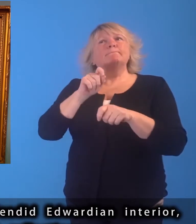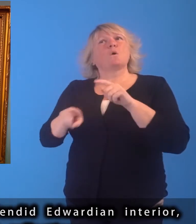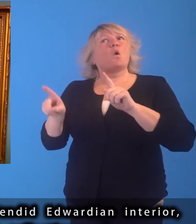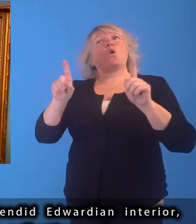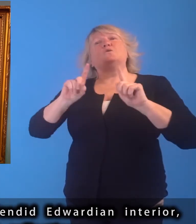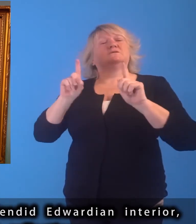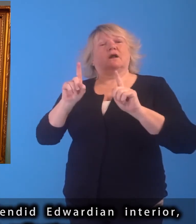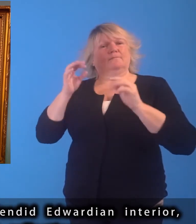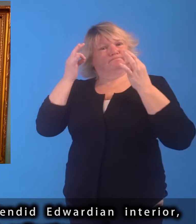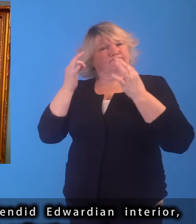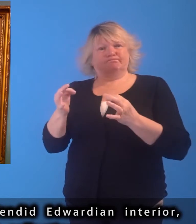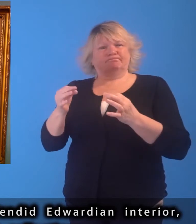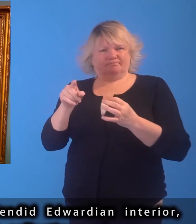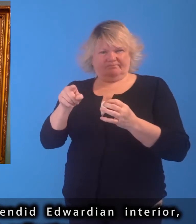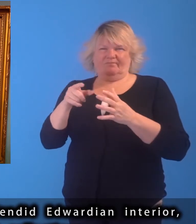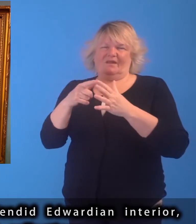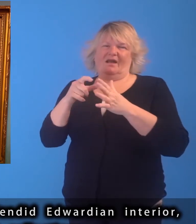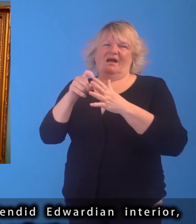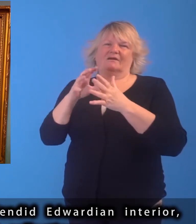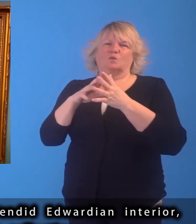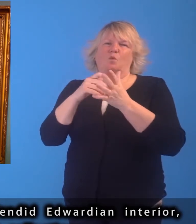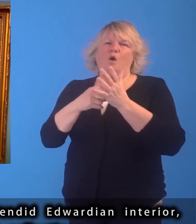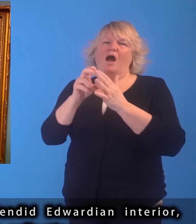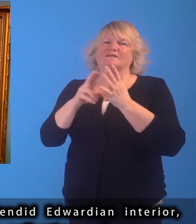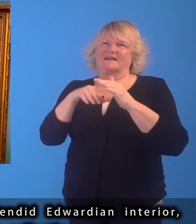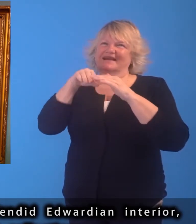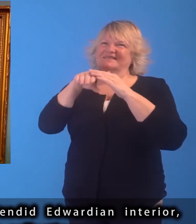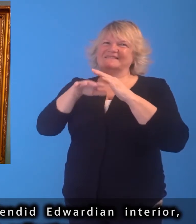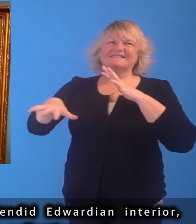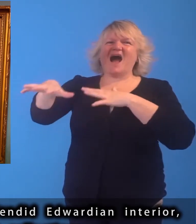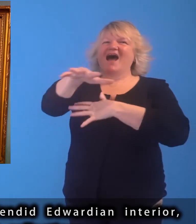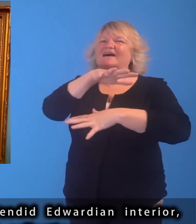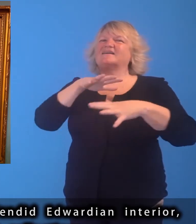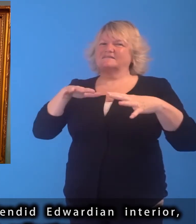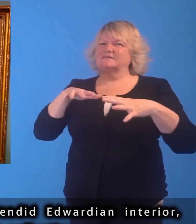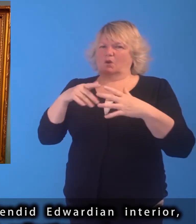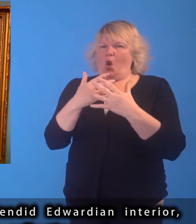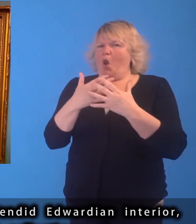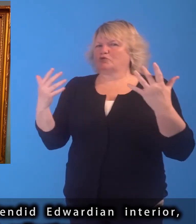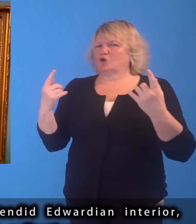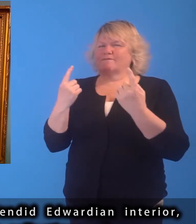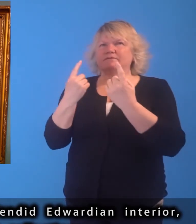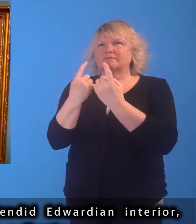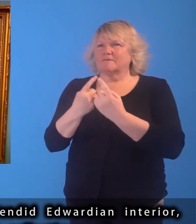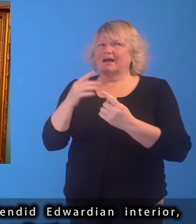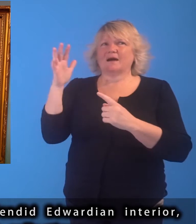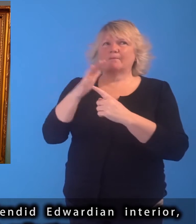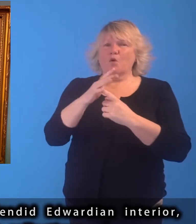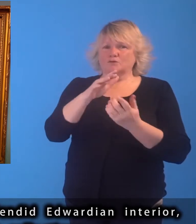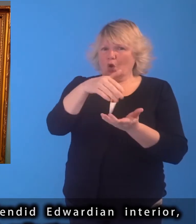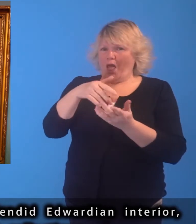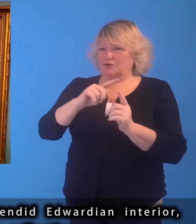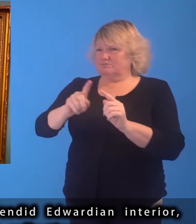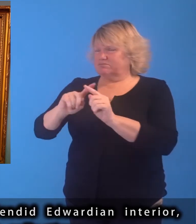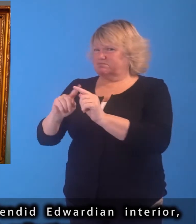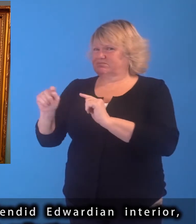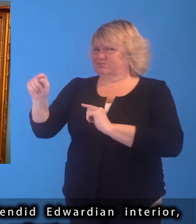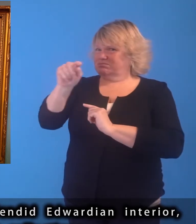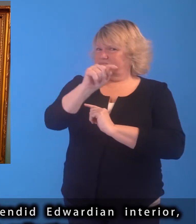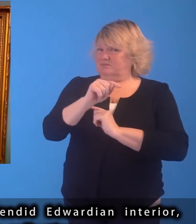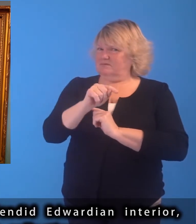But their main contribution is the splendid Edwardian interior, housing several important